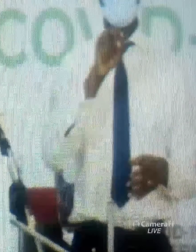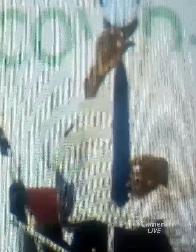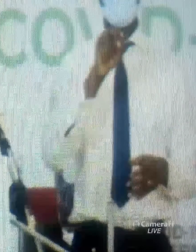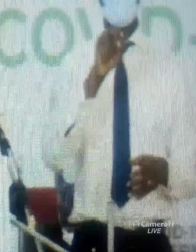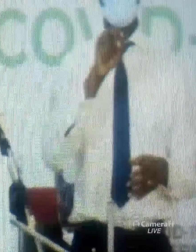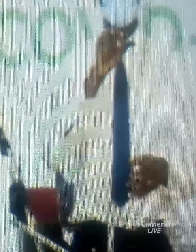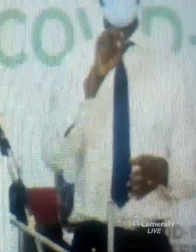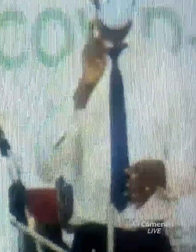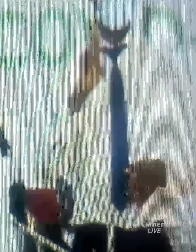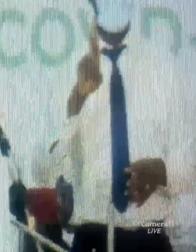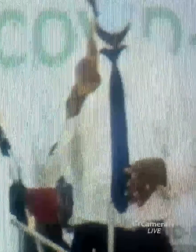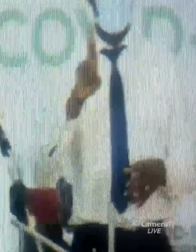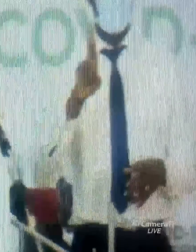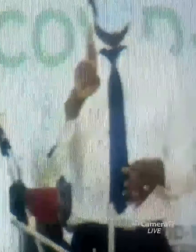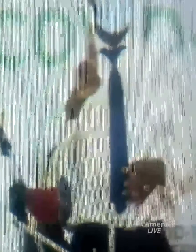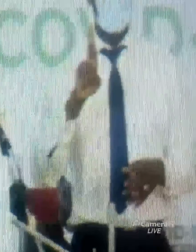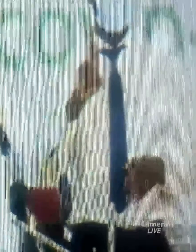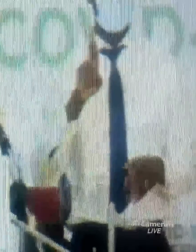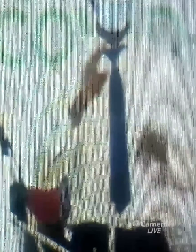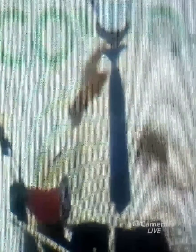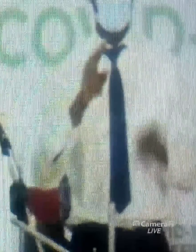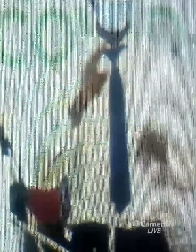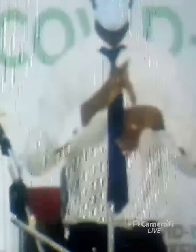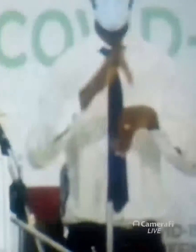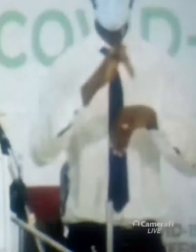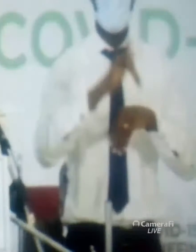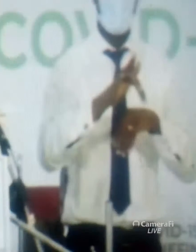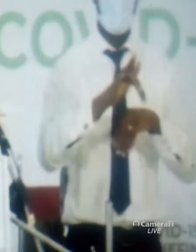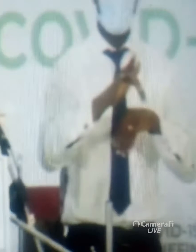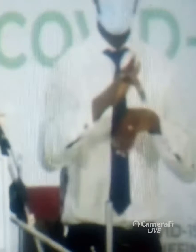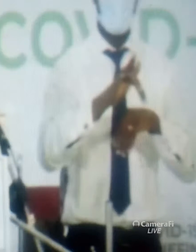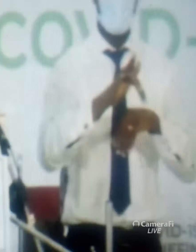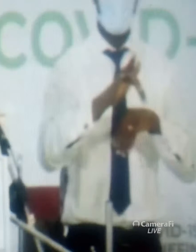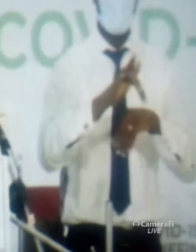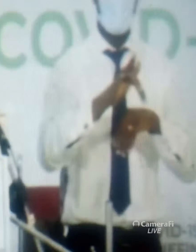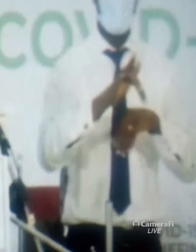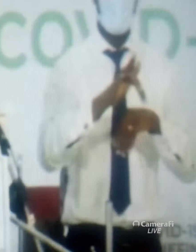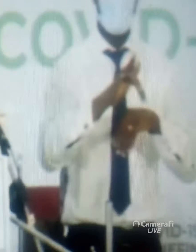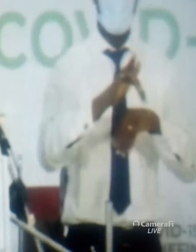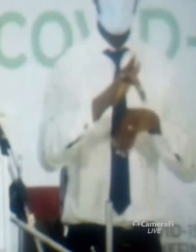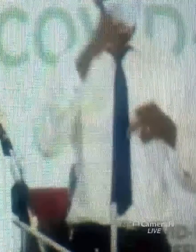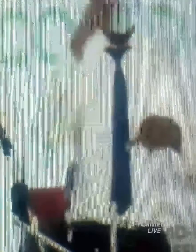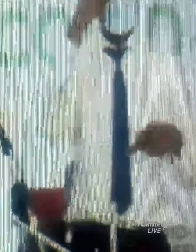very early during this pandemic, working with